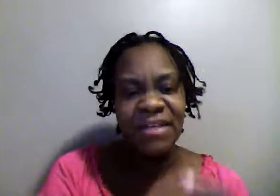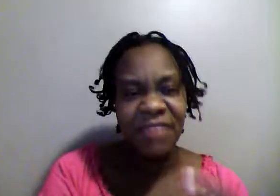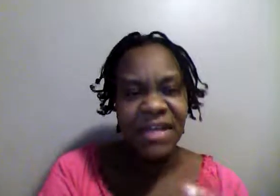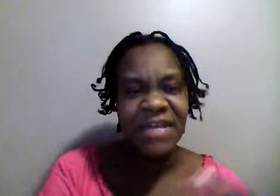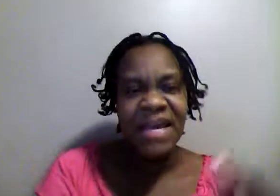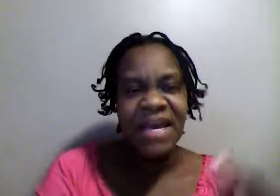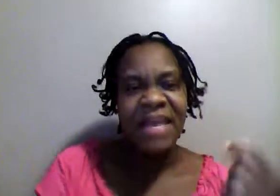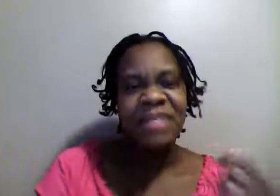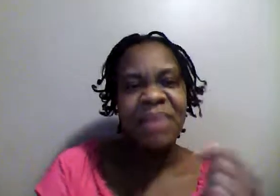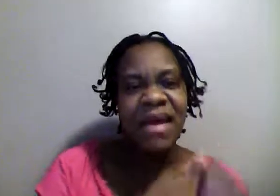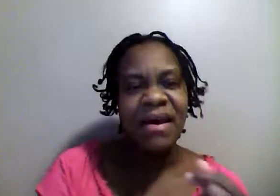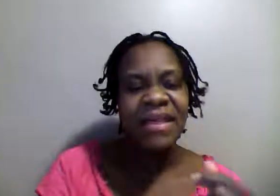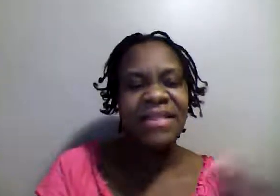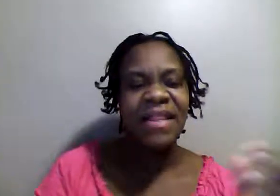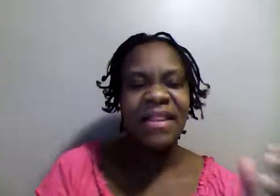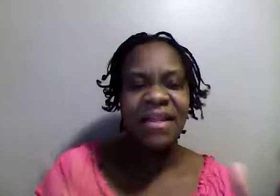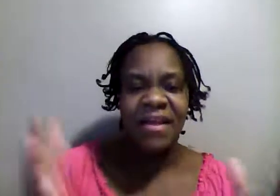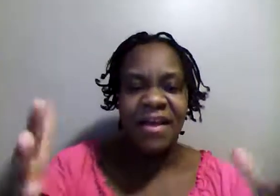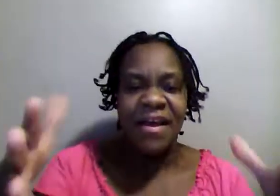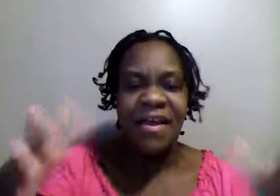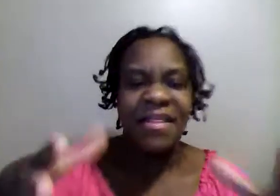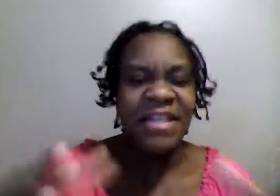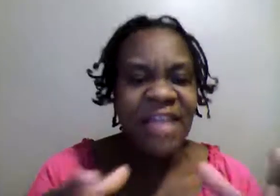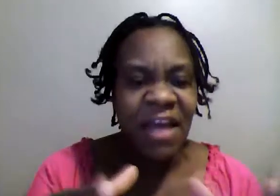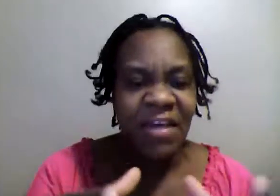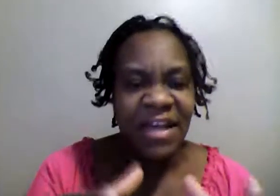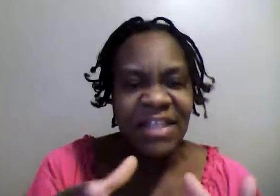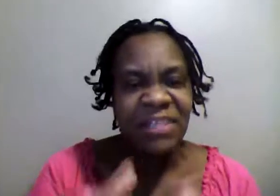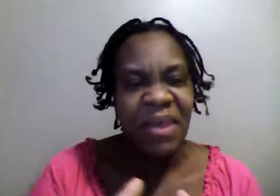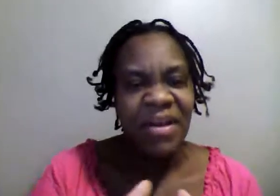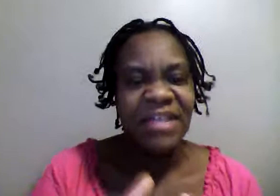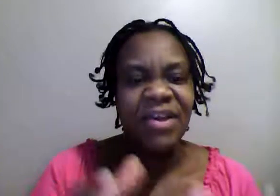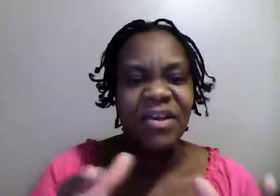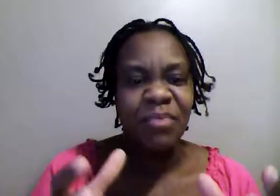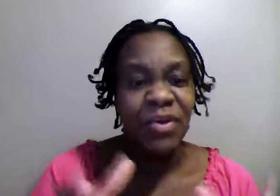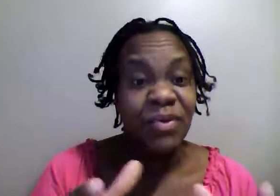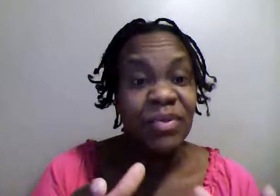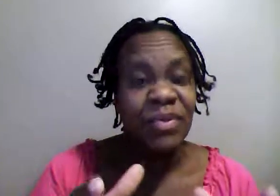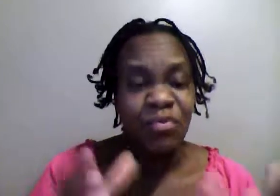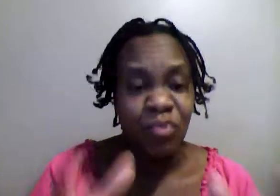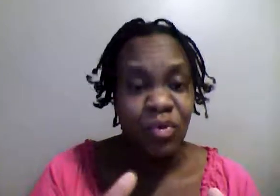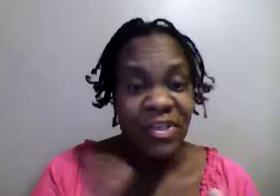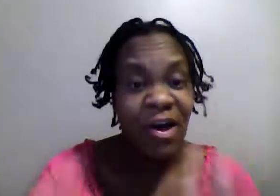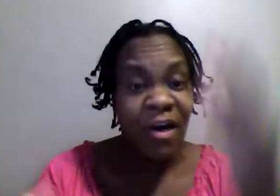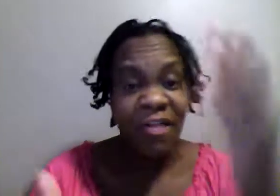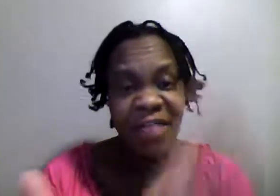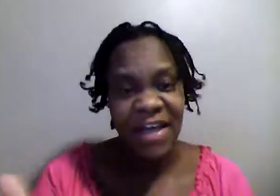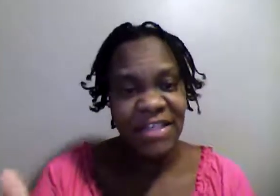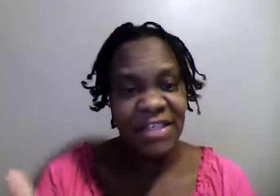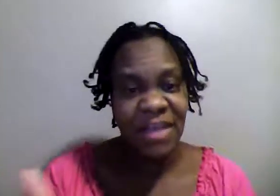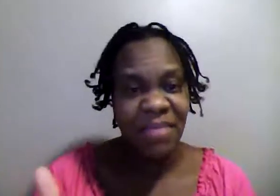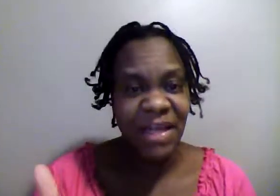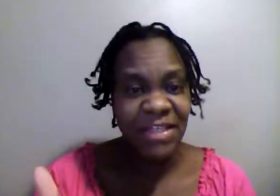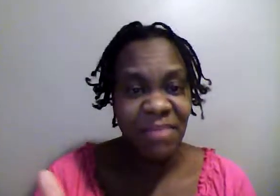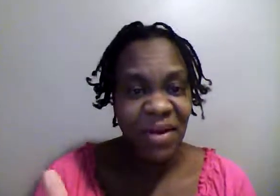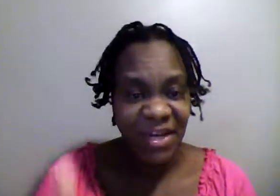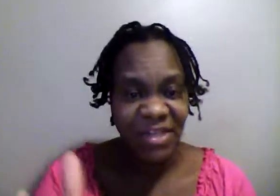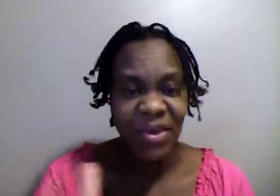leaves is because this area that is buried is going to produce roots. All of that stem that is buried is going to